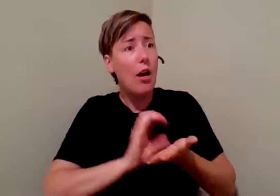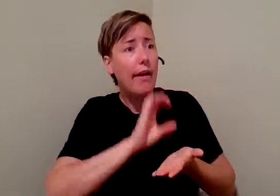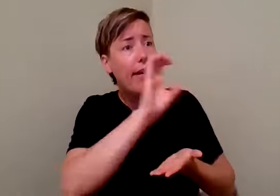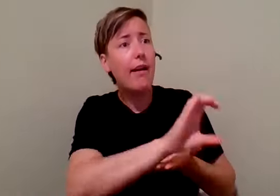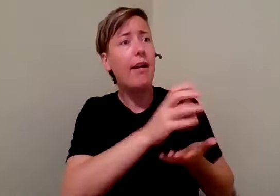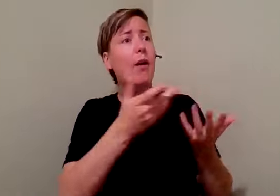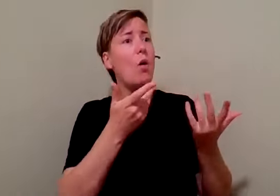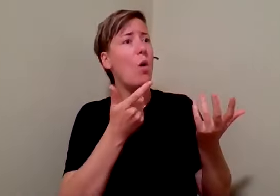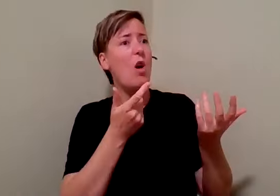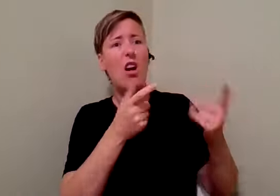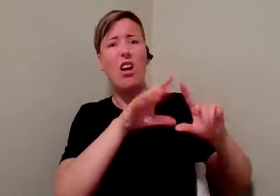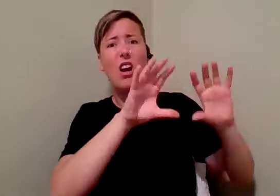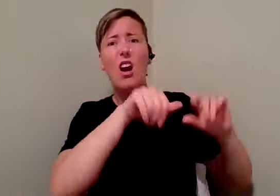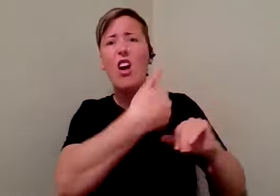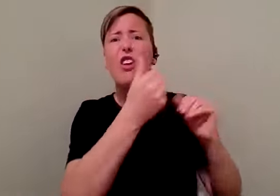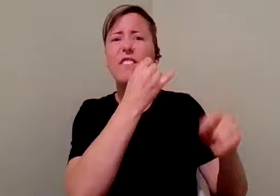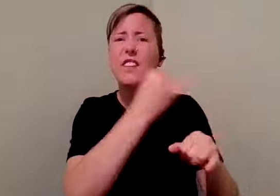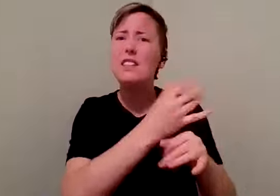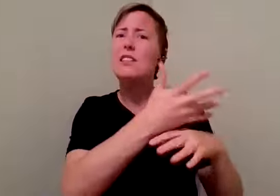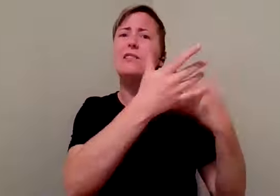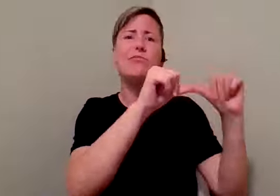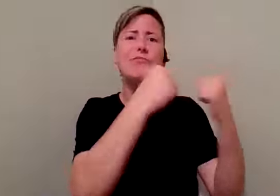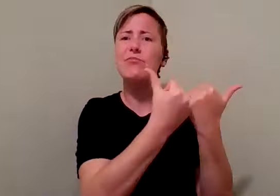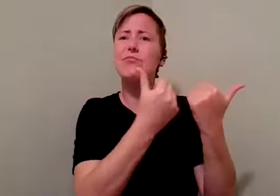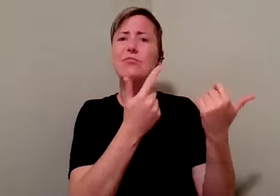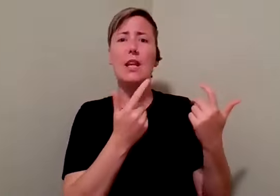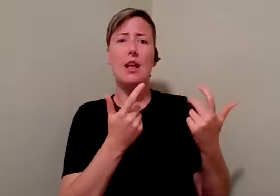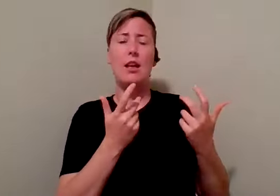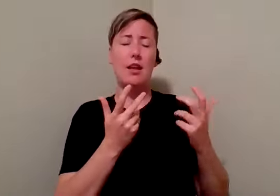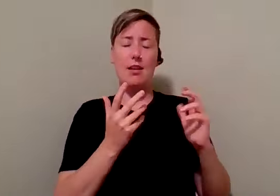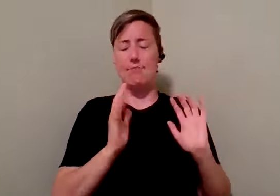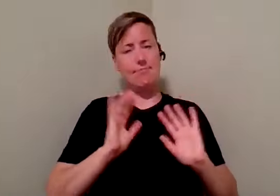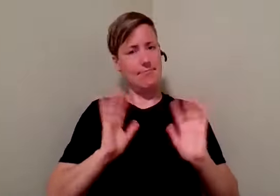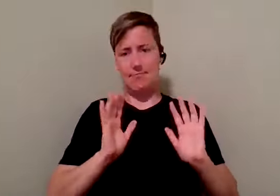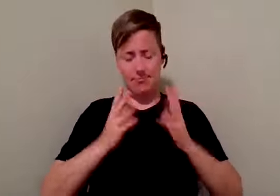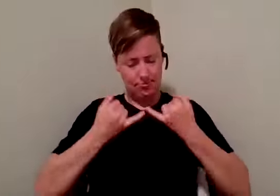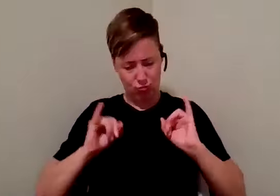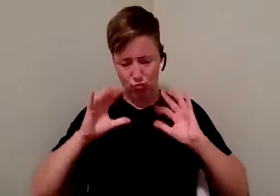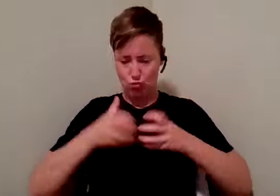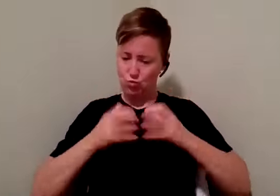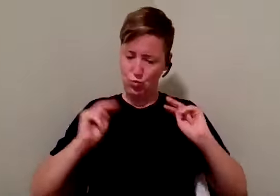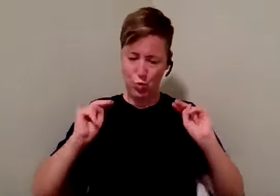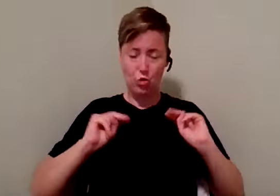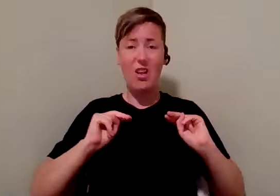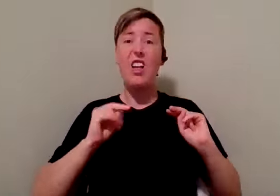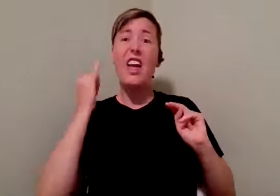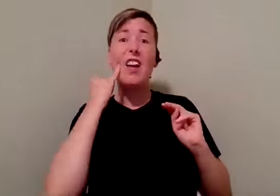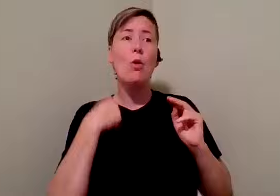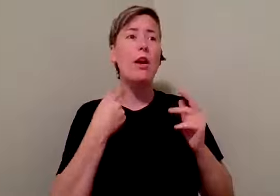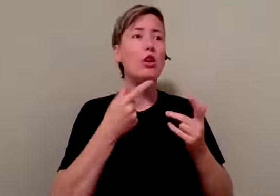related facility or outside enterprise, lest problems of money, property, and prestige divert us from our primary purpose.